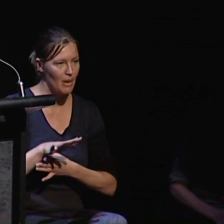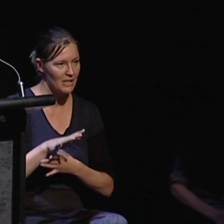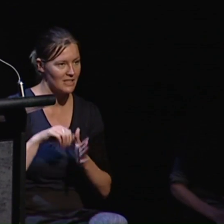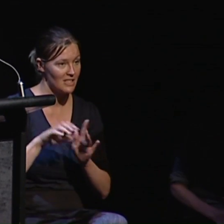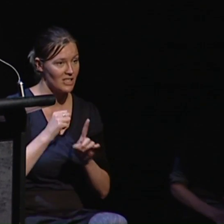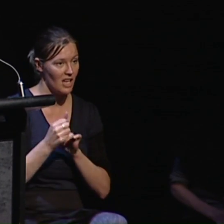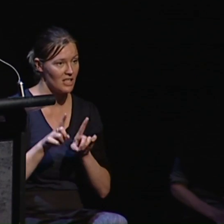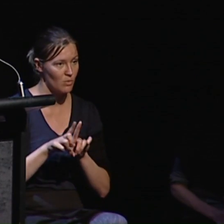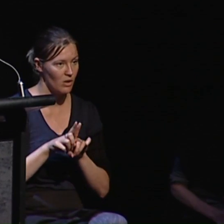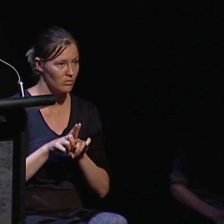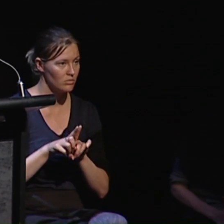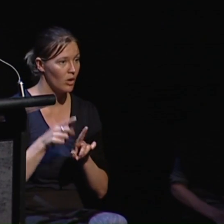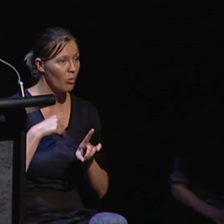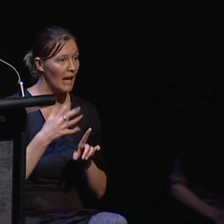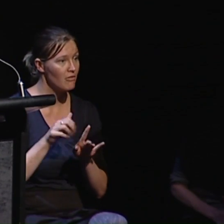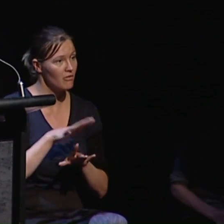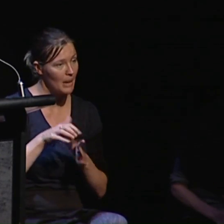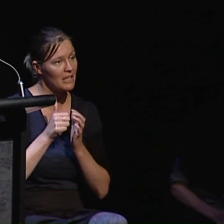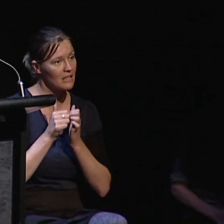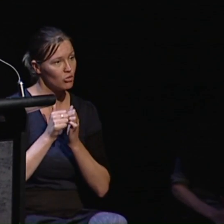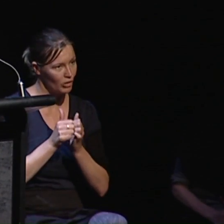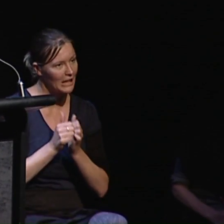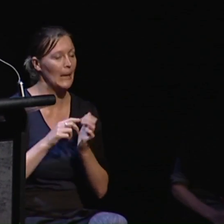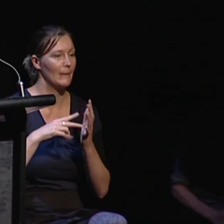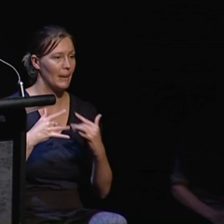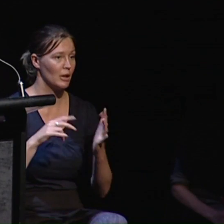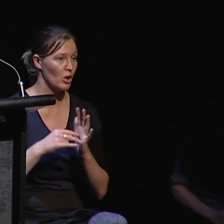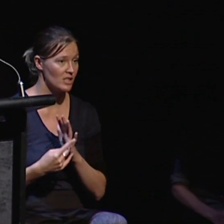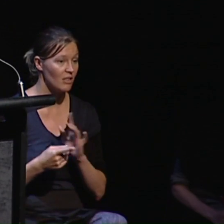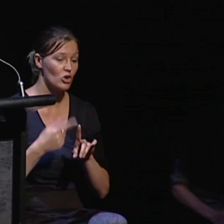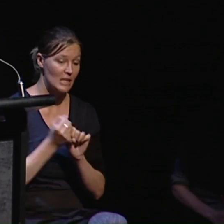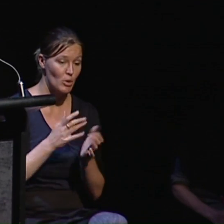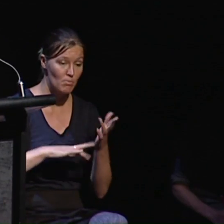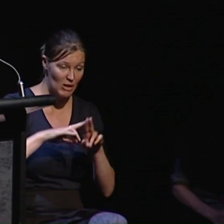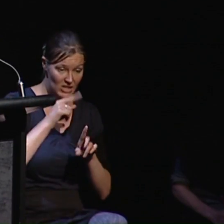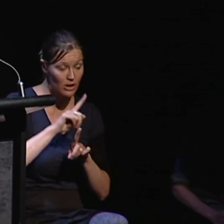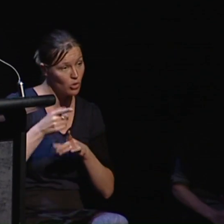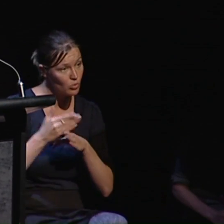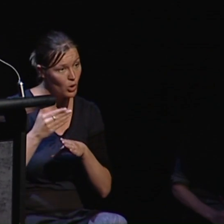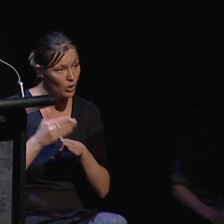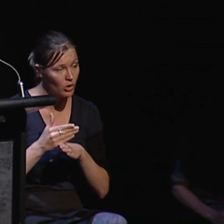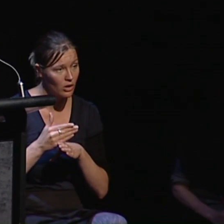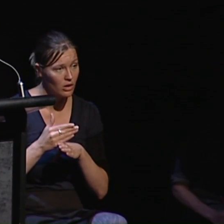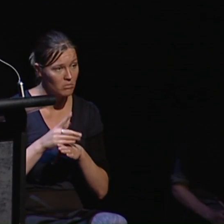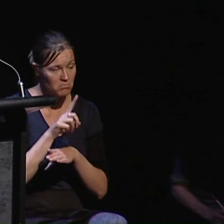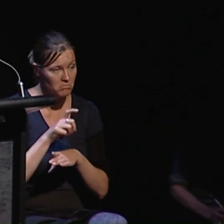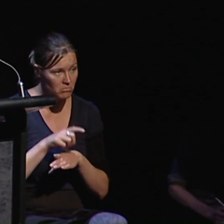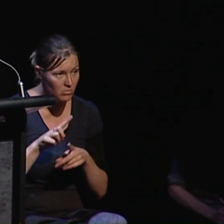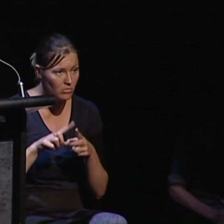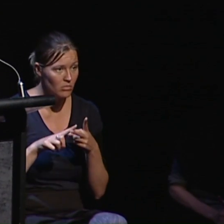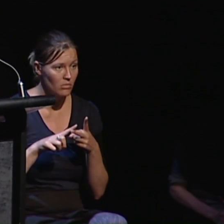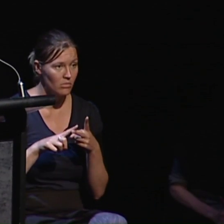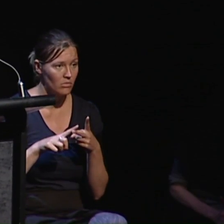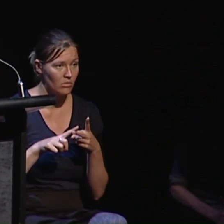have family-friendly public policy? Can a parent go to work? Are there provisions so that the parent can continue